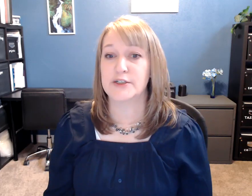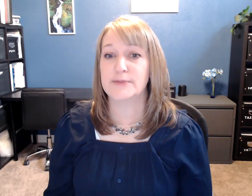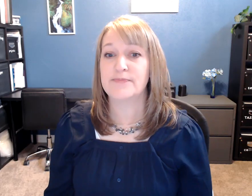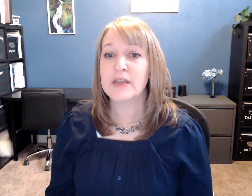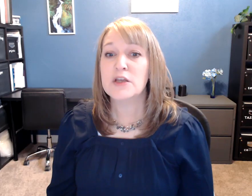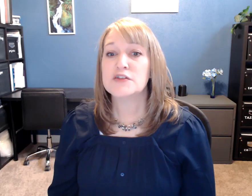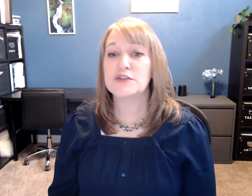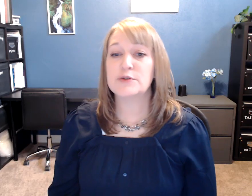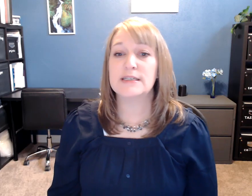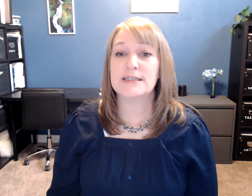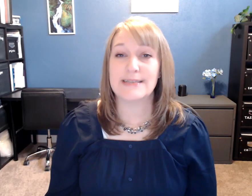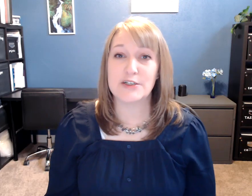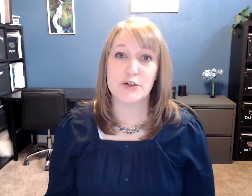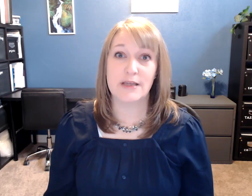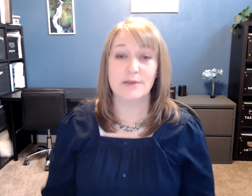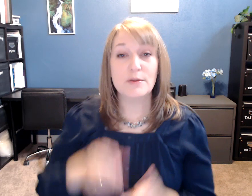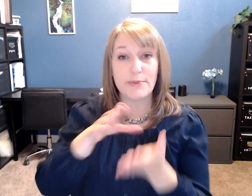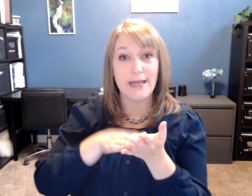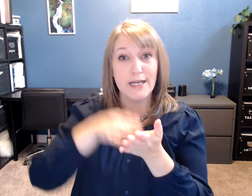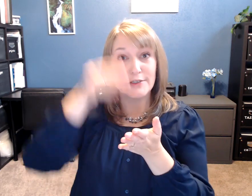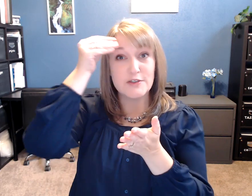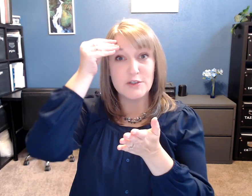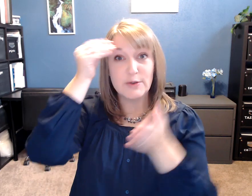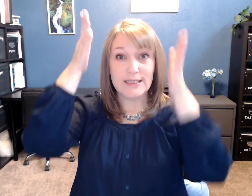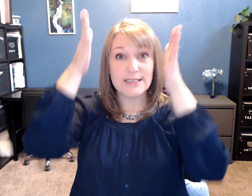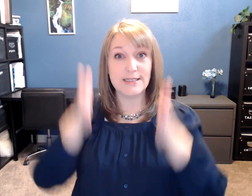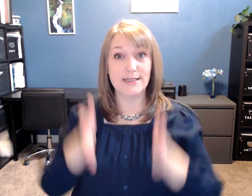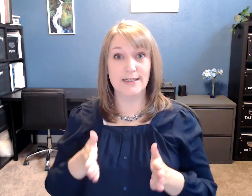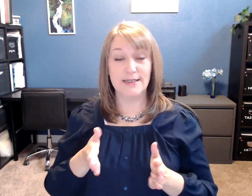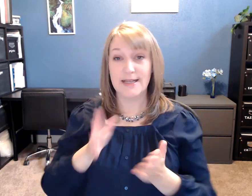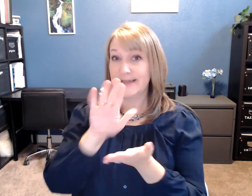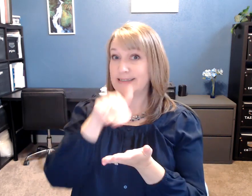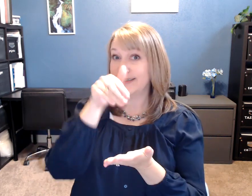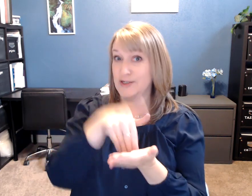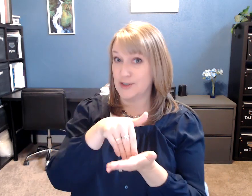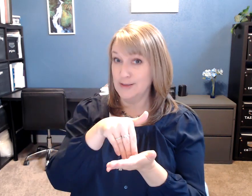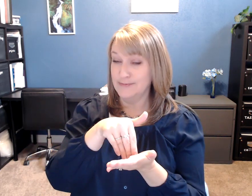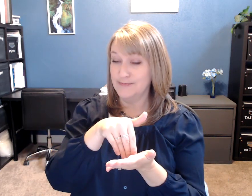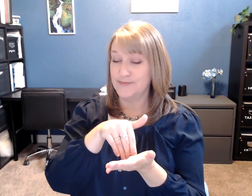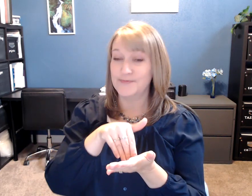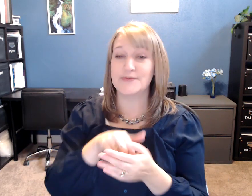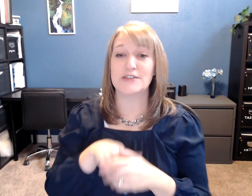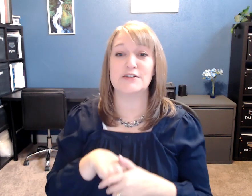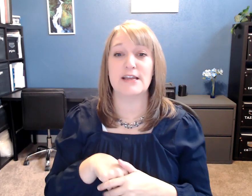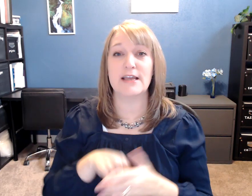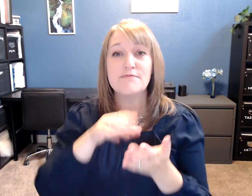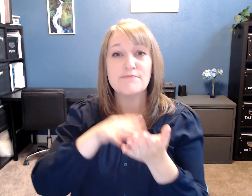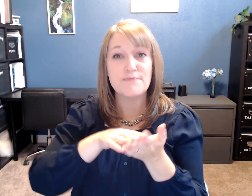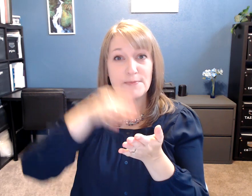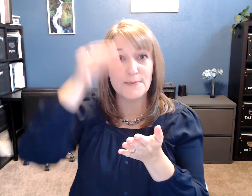Center. Student center then would be student center. Let's do that again.